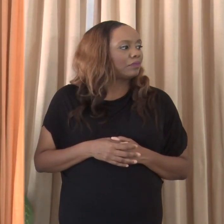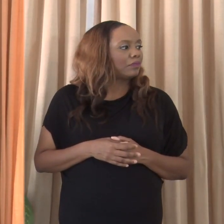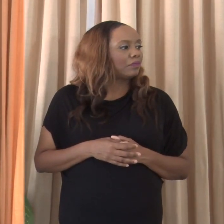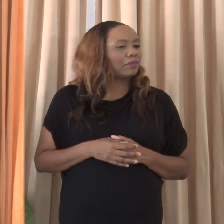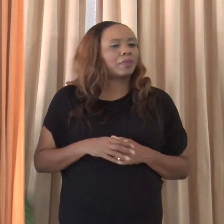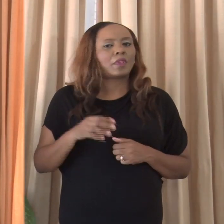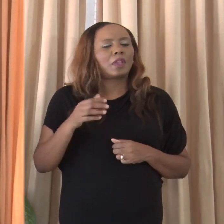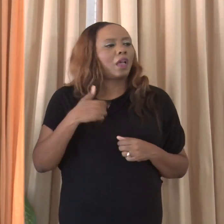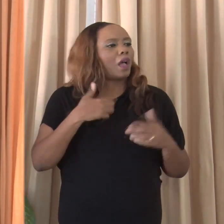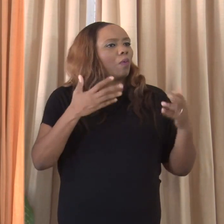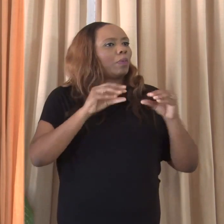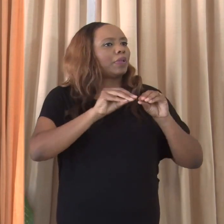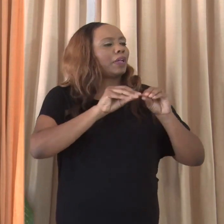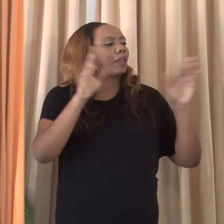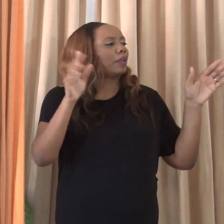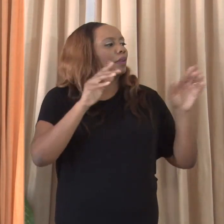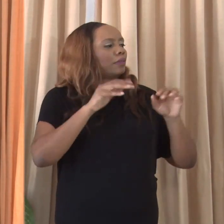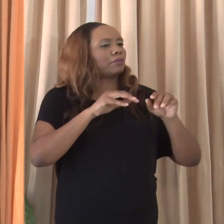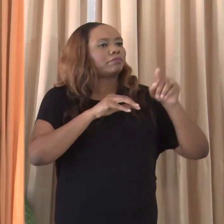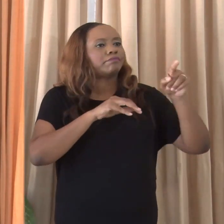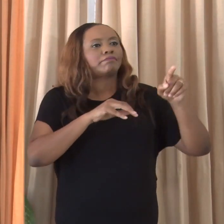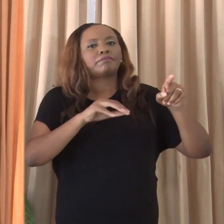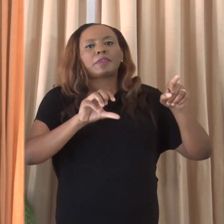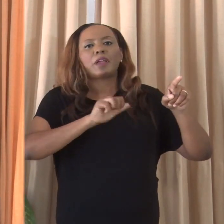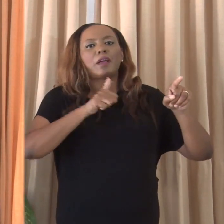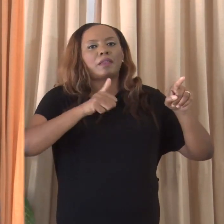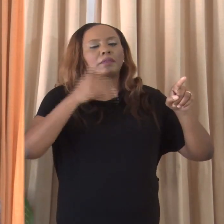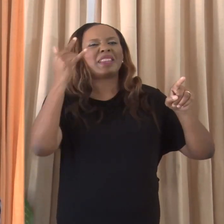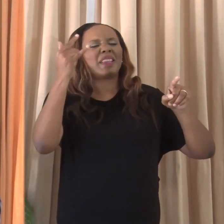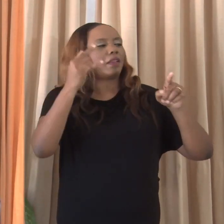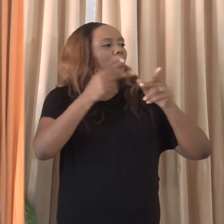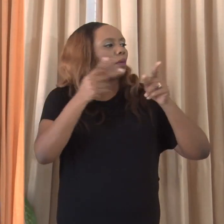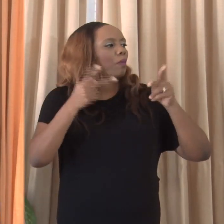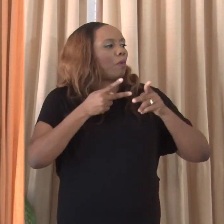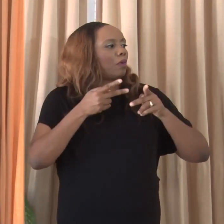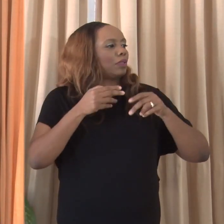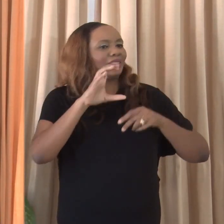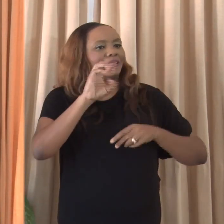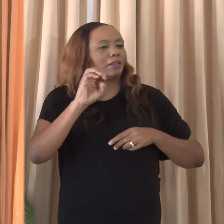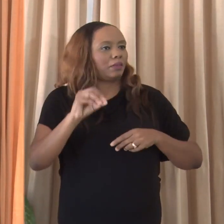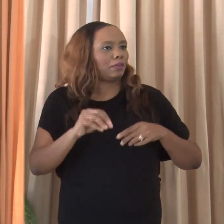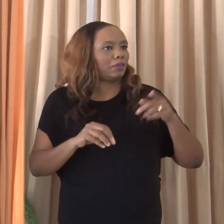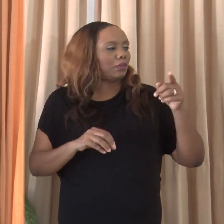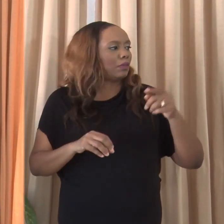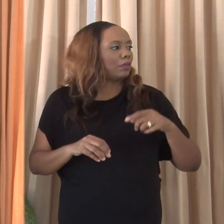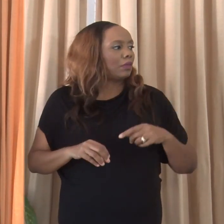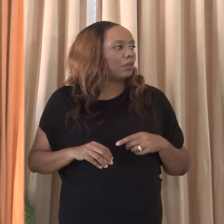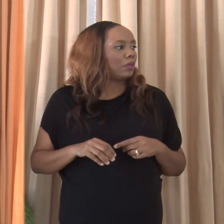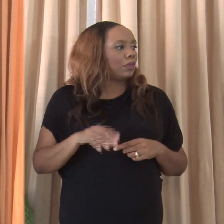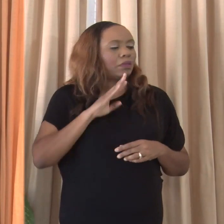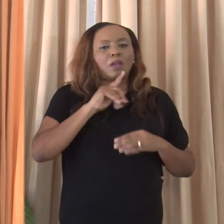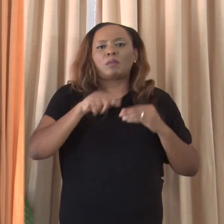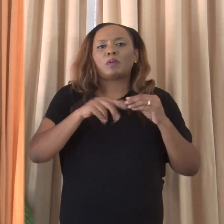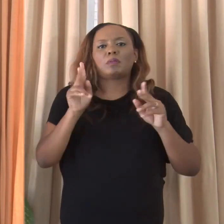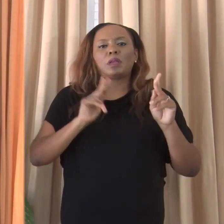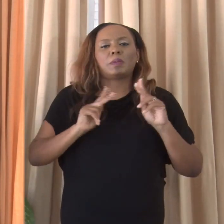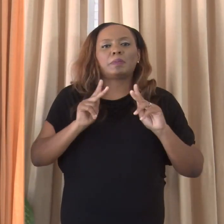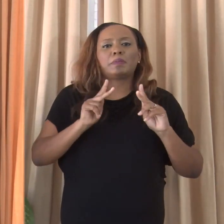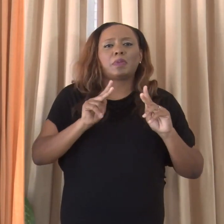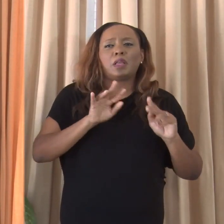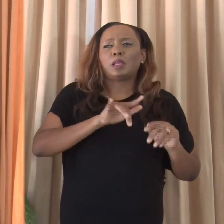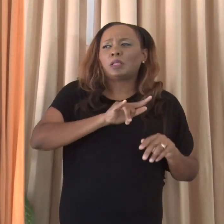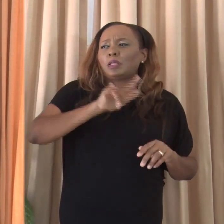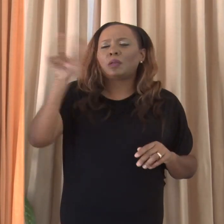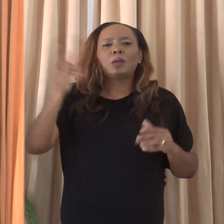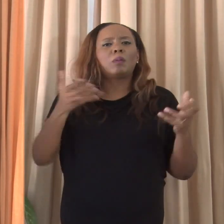clarification I would like Mr. Lane to make. He spoke earlier about the people leaving en masse, but what about the workers